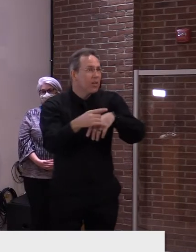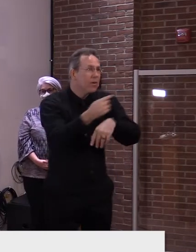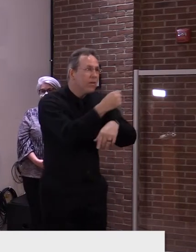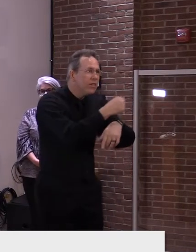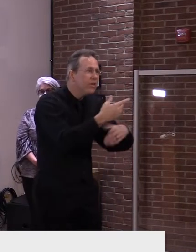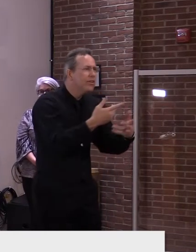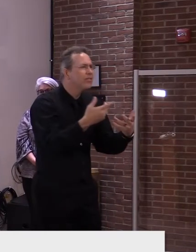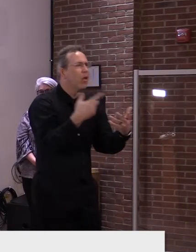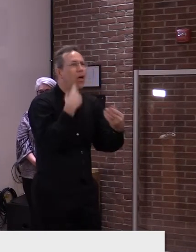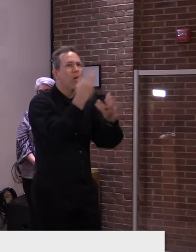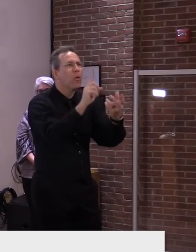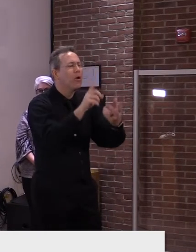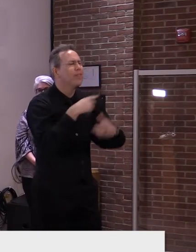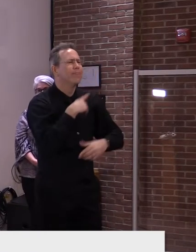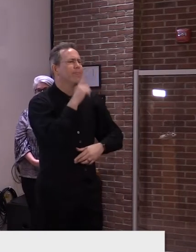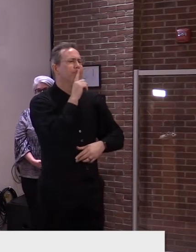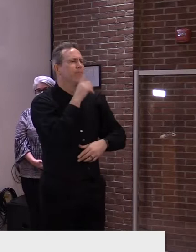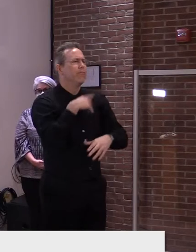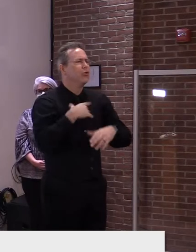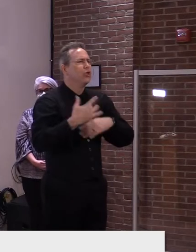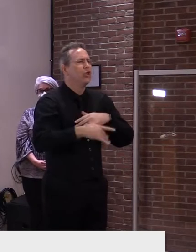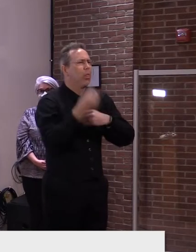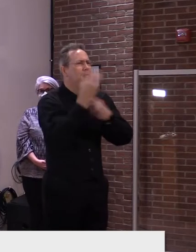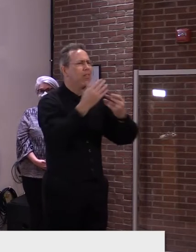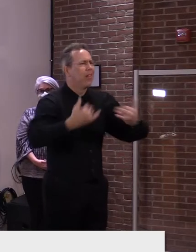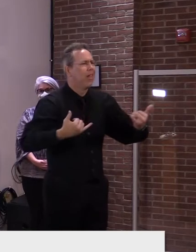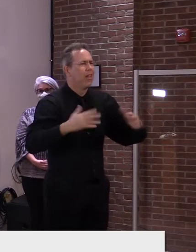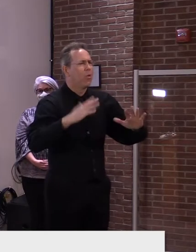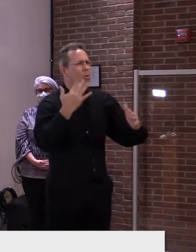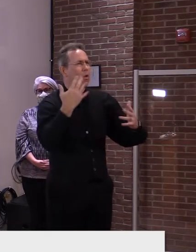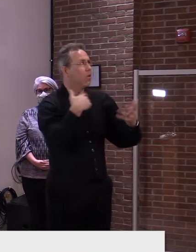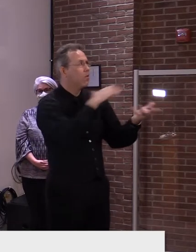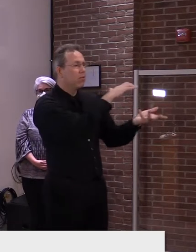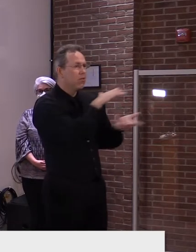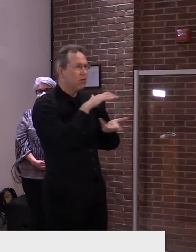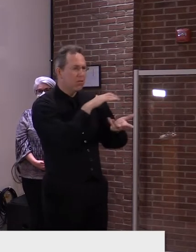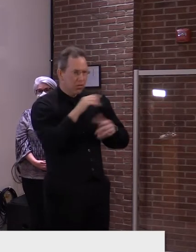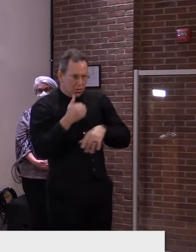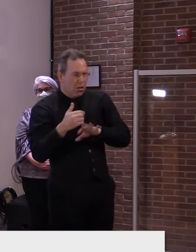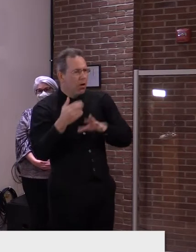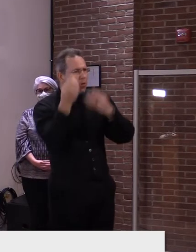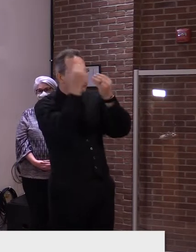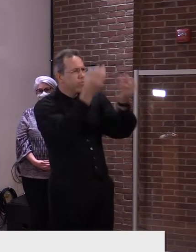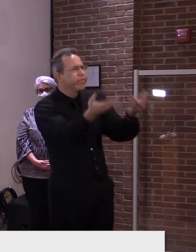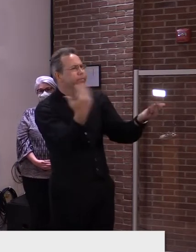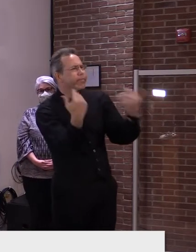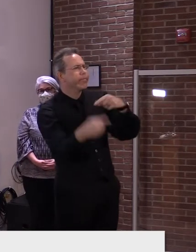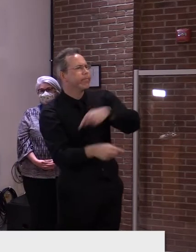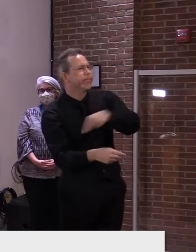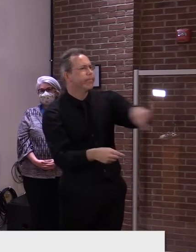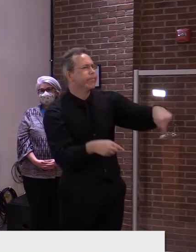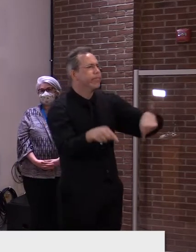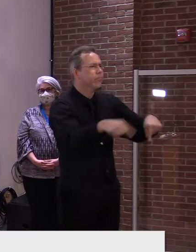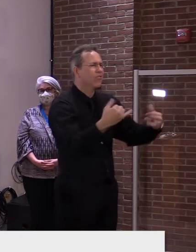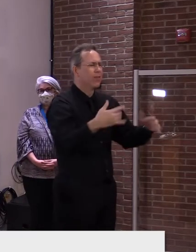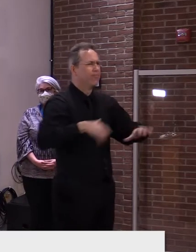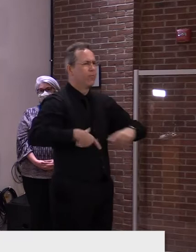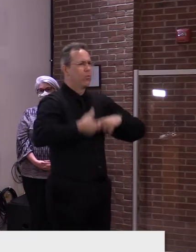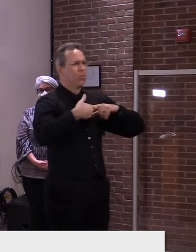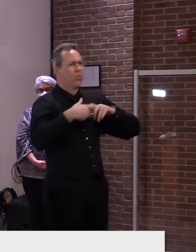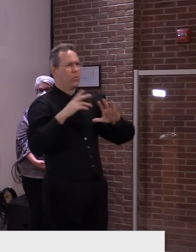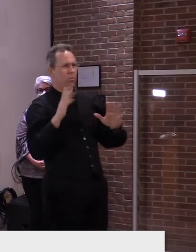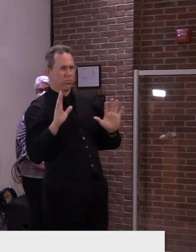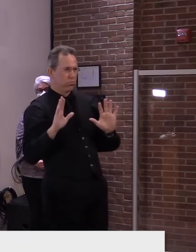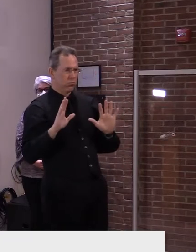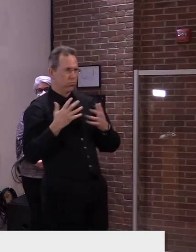any judgment there. It's only been 2 weeks that we've had this open, and it's, and you know, like the